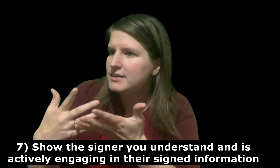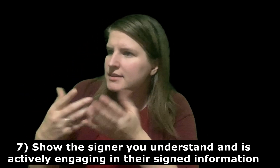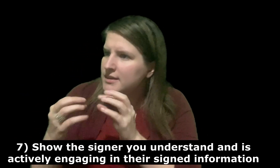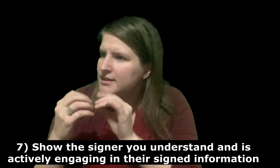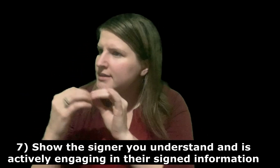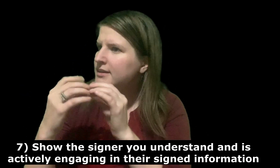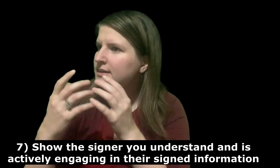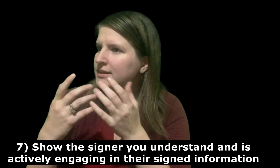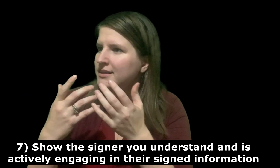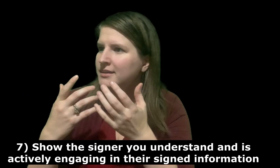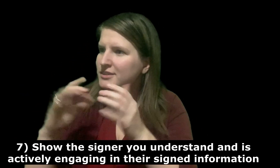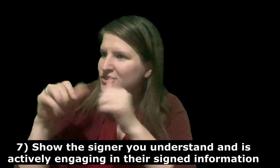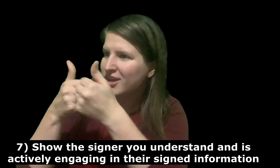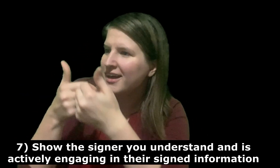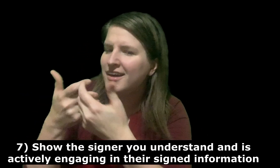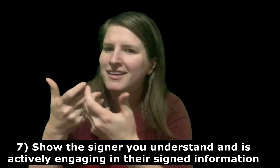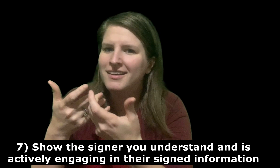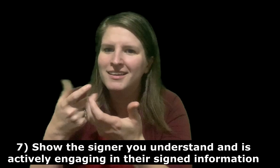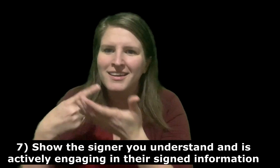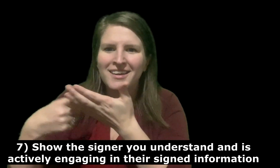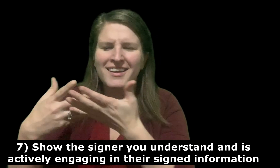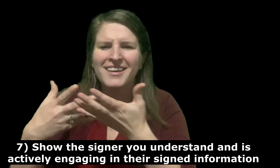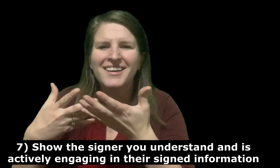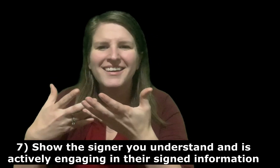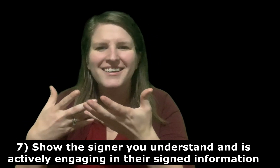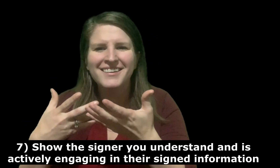oh yeah, I agree. Oh, I don't agree. Oh, let's talk about that.